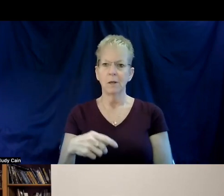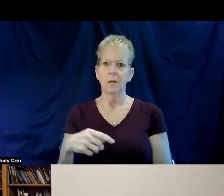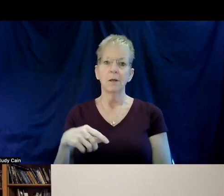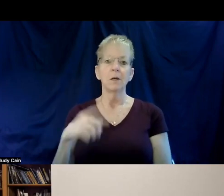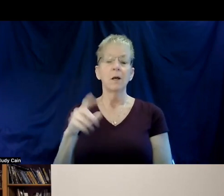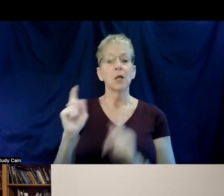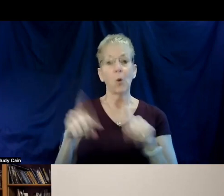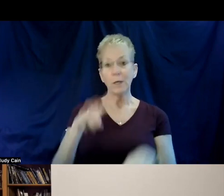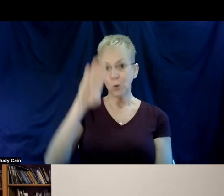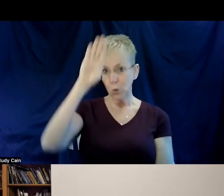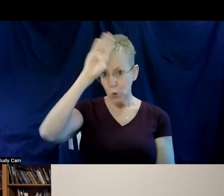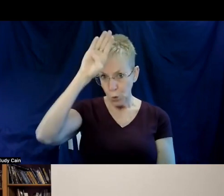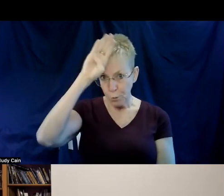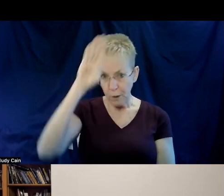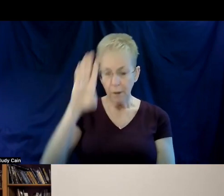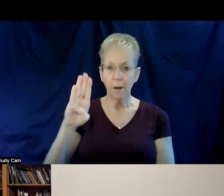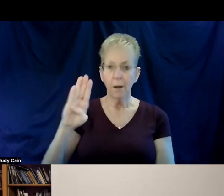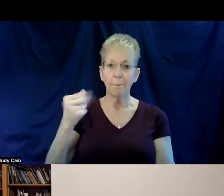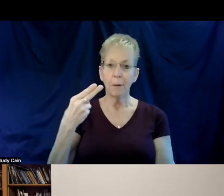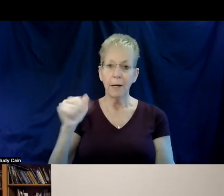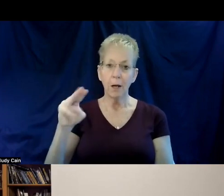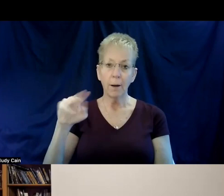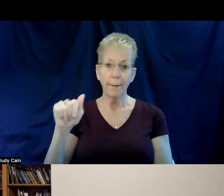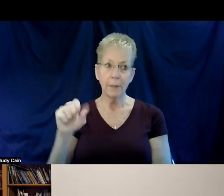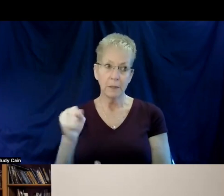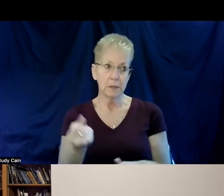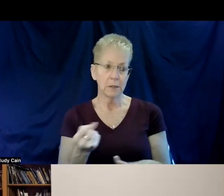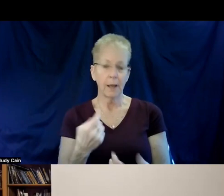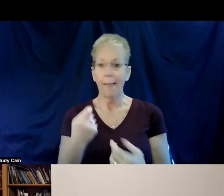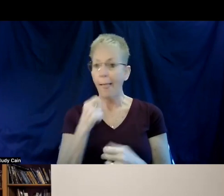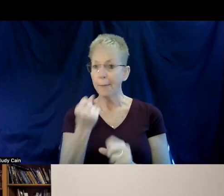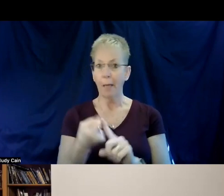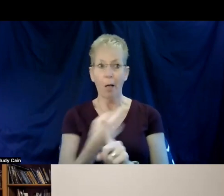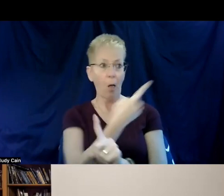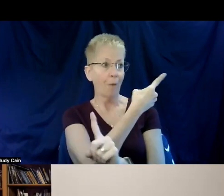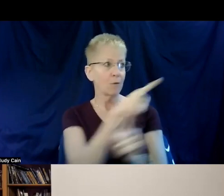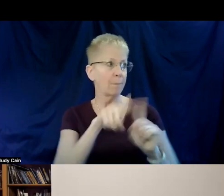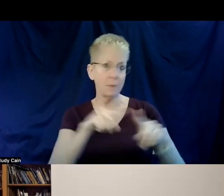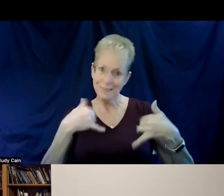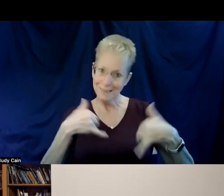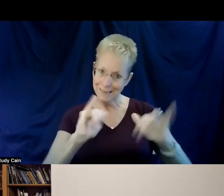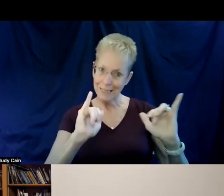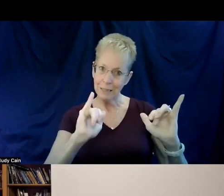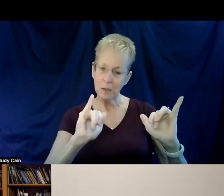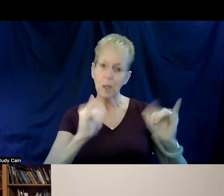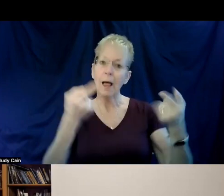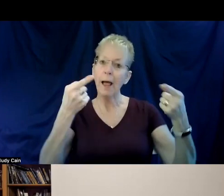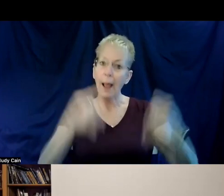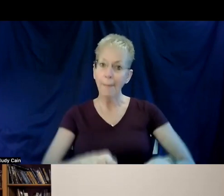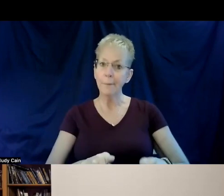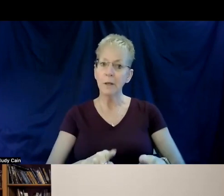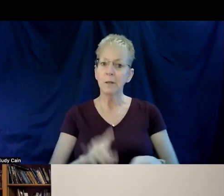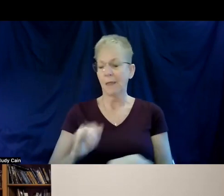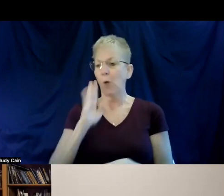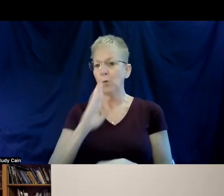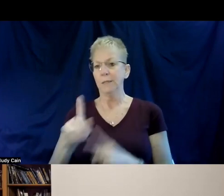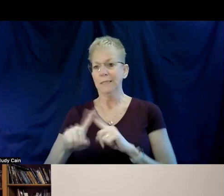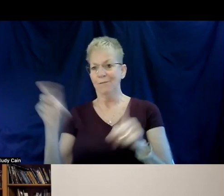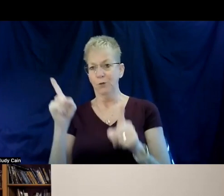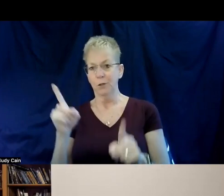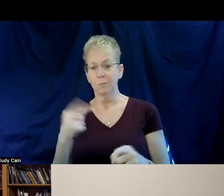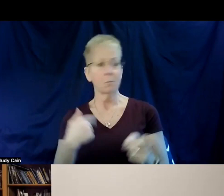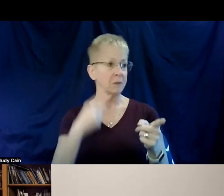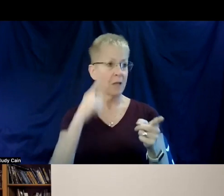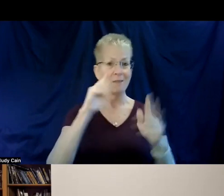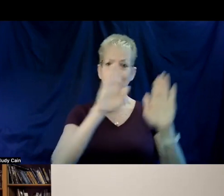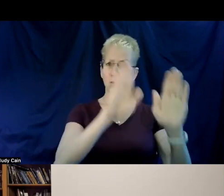the Bahamas, that's a little off the wall, but that'll, again, that will be something different. I think that's great. Well, because